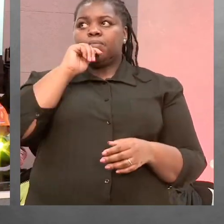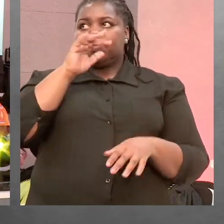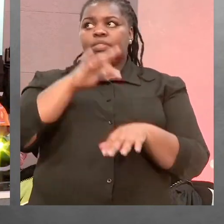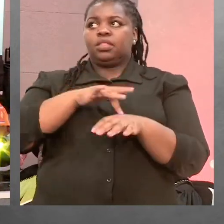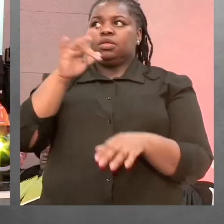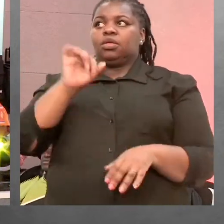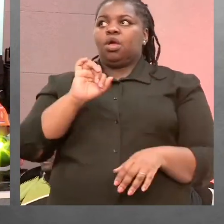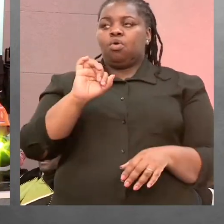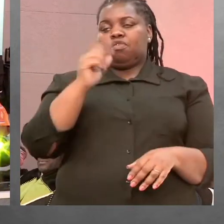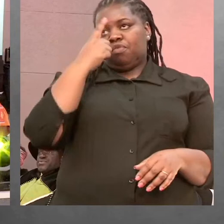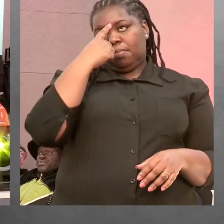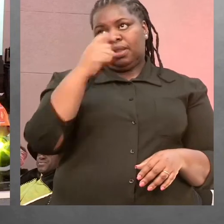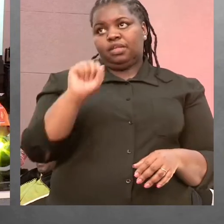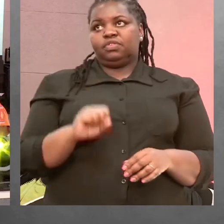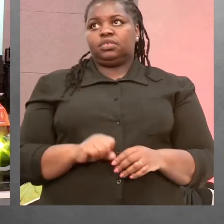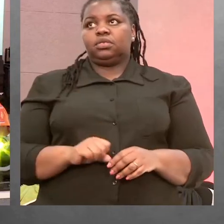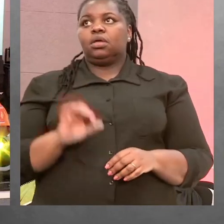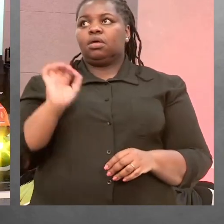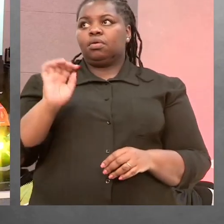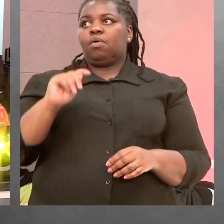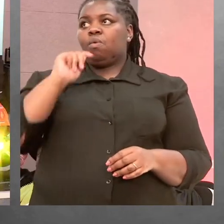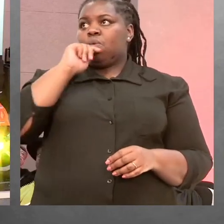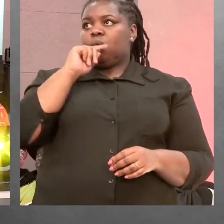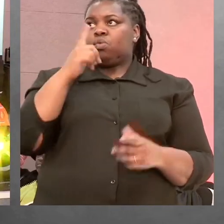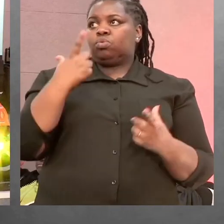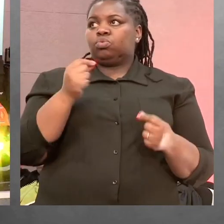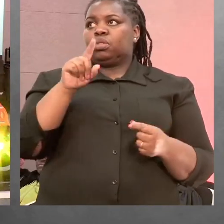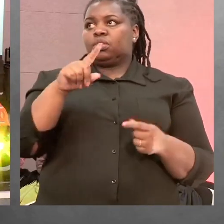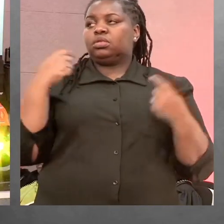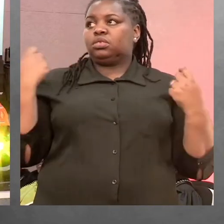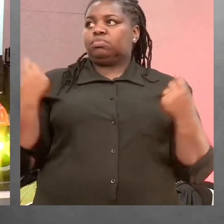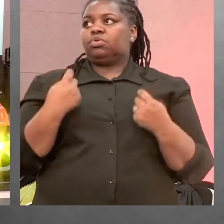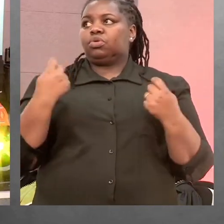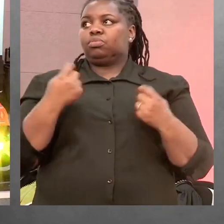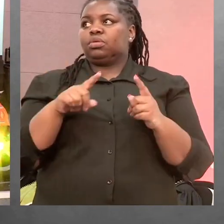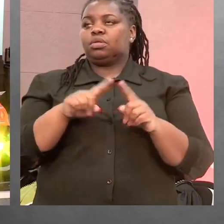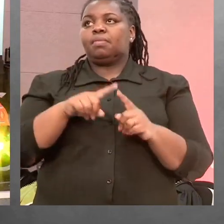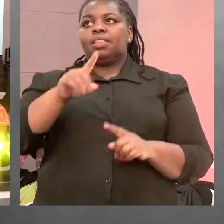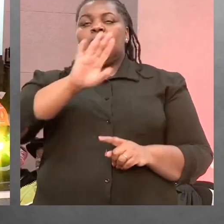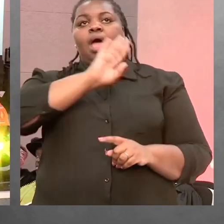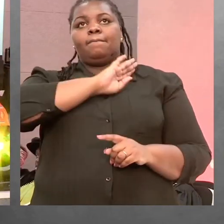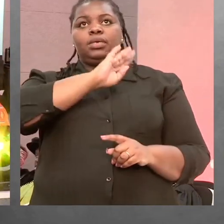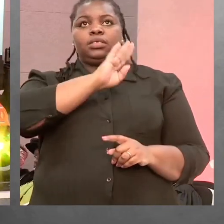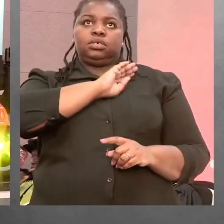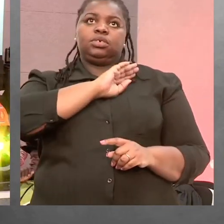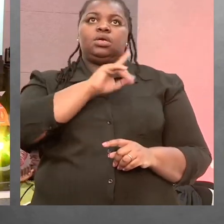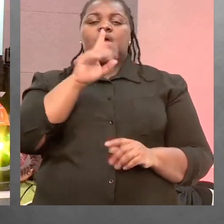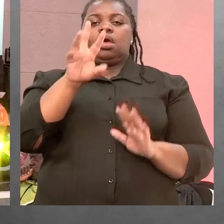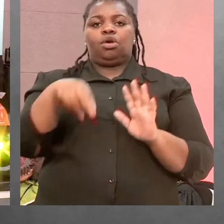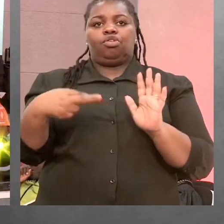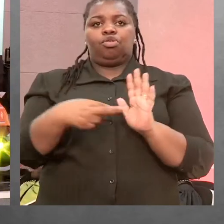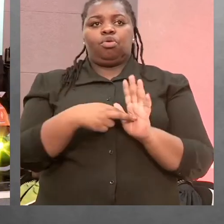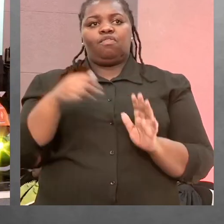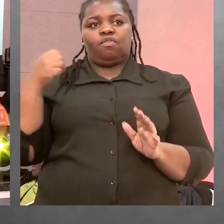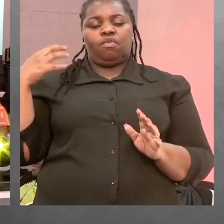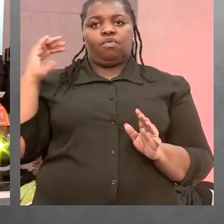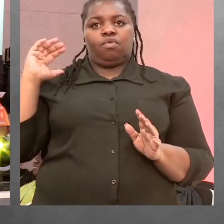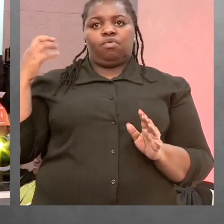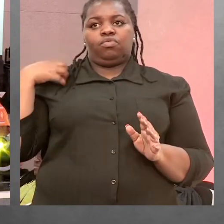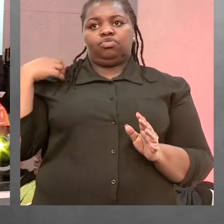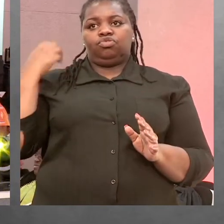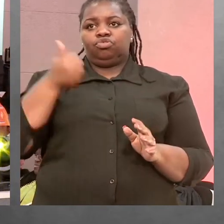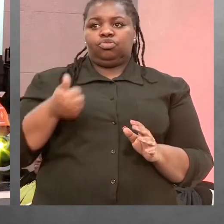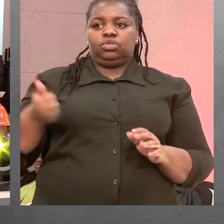your beliefs do merit this ceremonial and ambassadorial role of Chancellor for which you